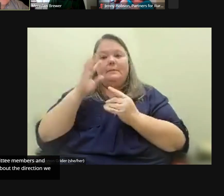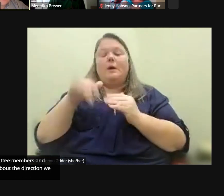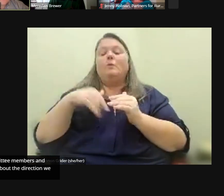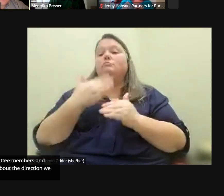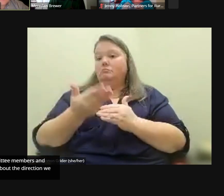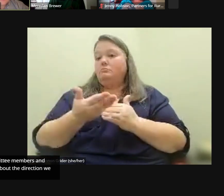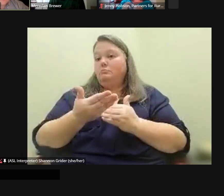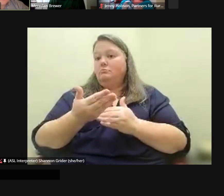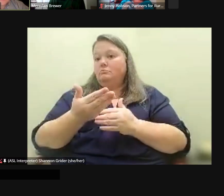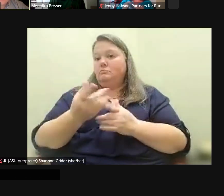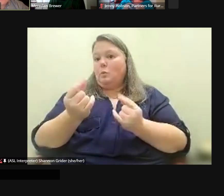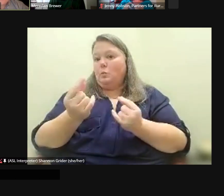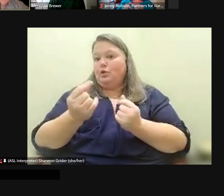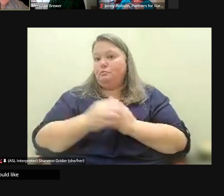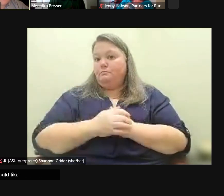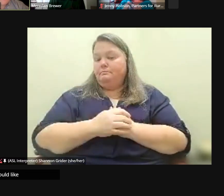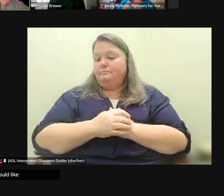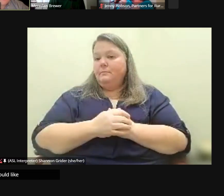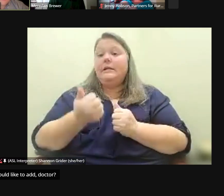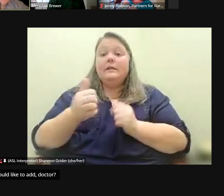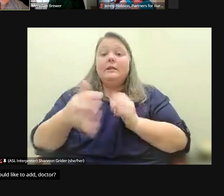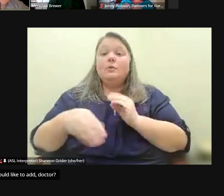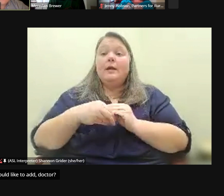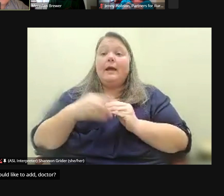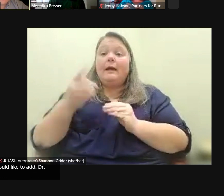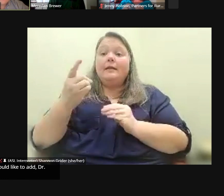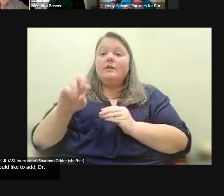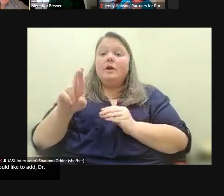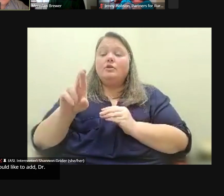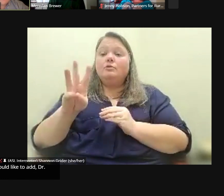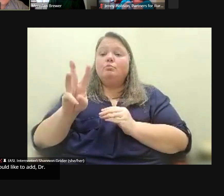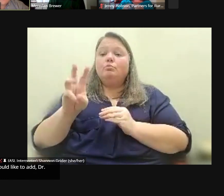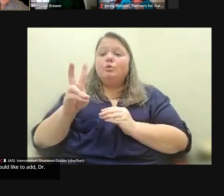is there anything you would like to add, Dr. Brewer, or anyone else?